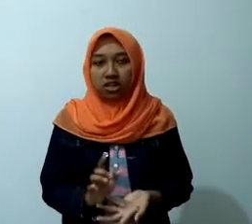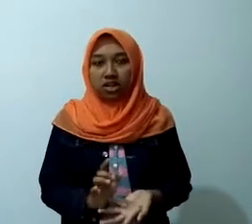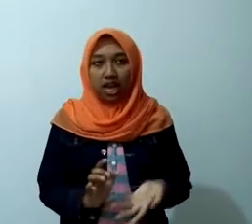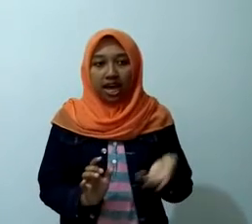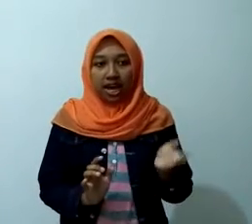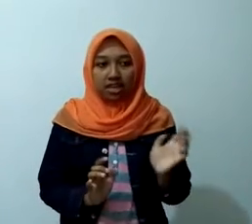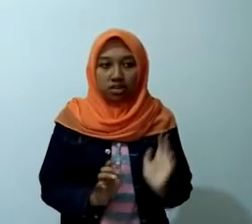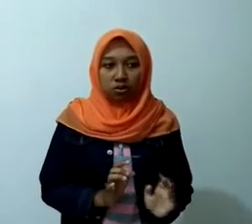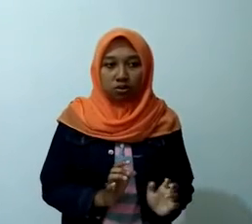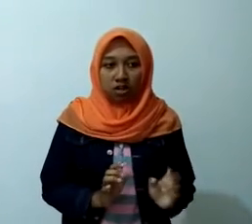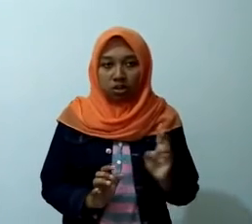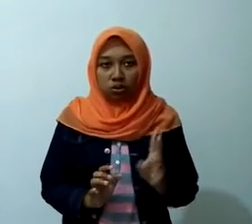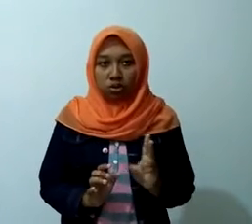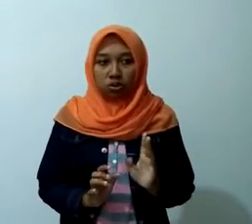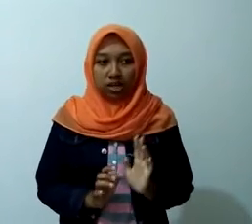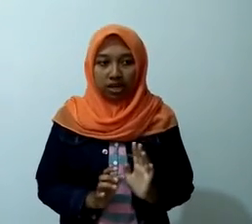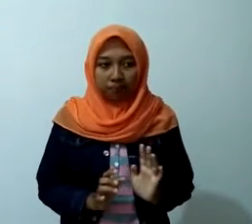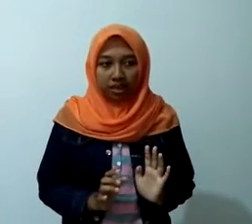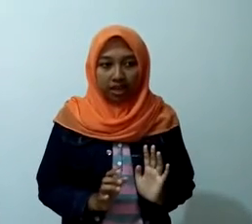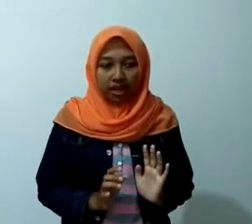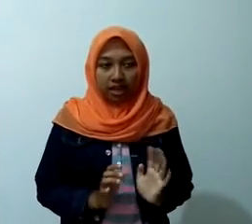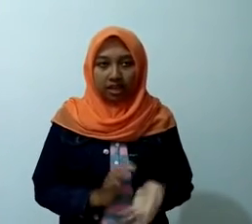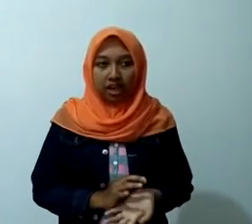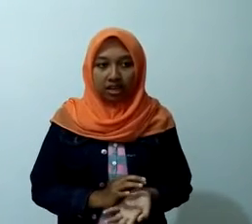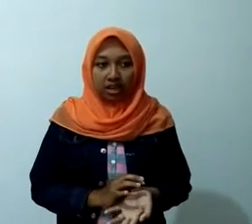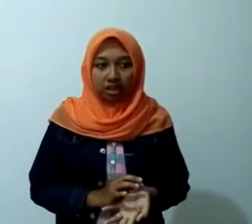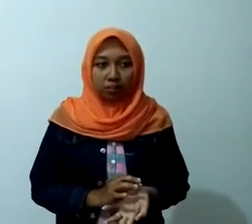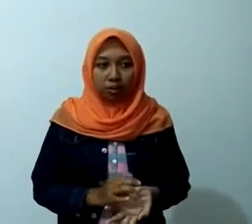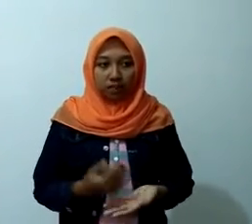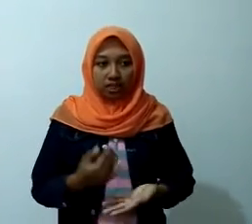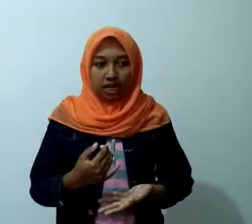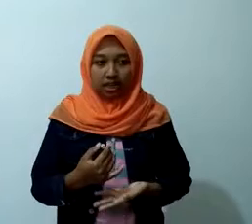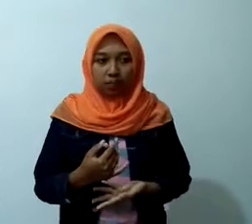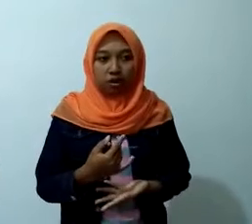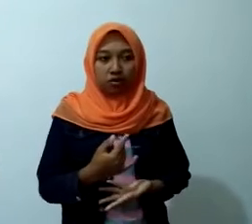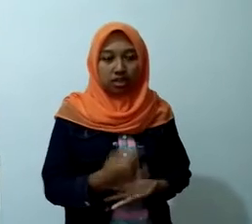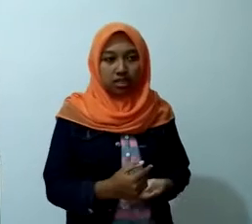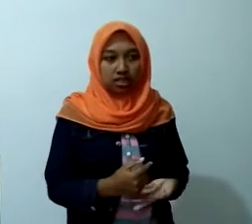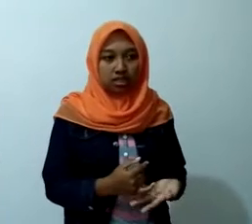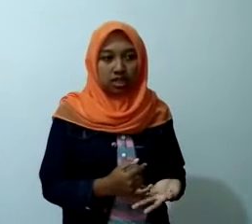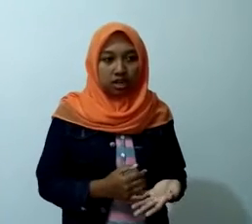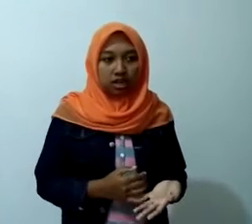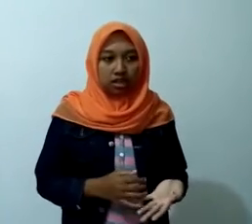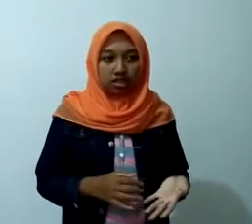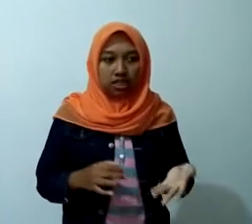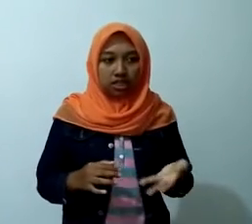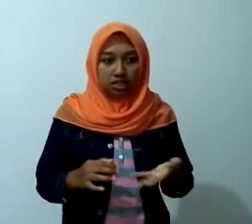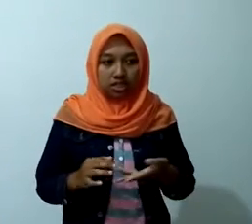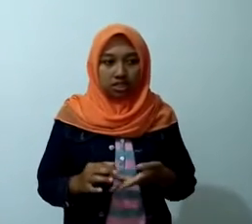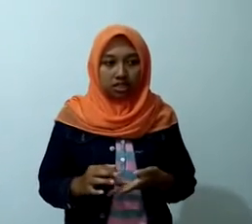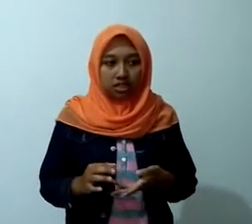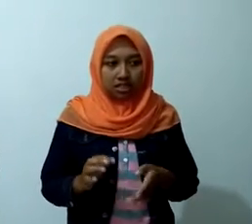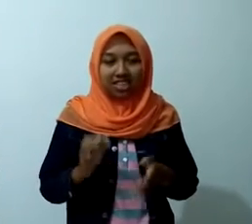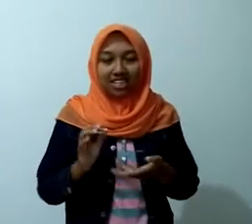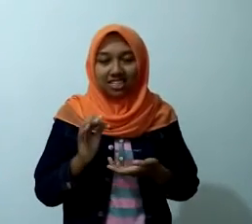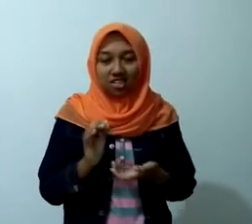7 of junior high school tutoring. And then about place and time of the research.